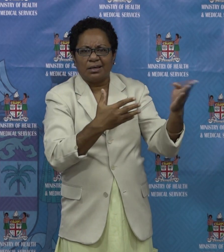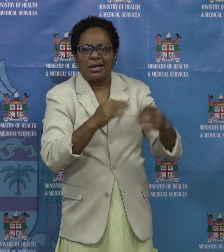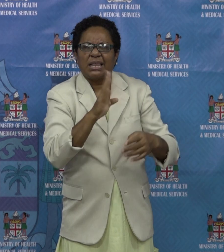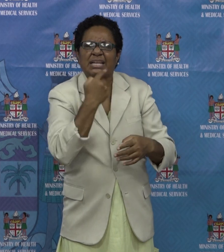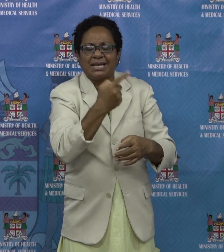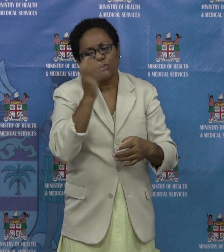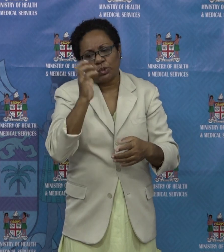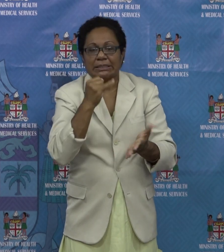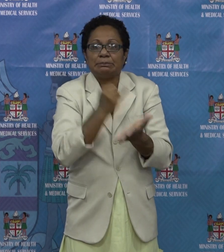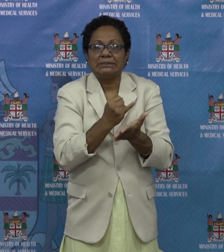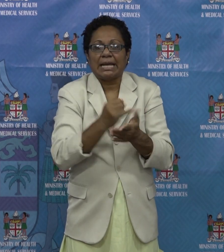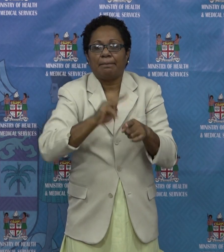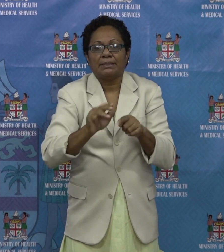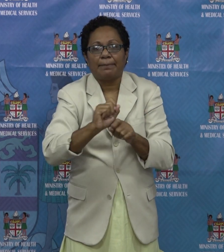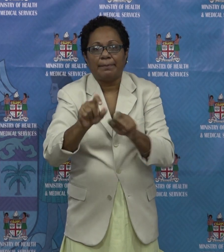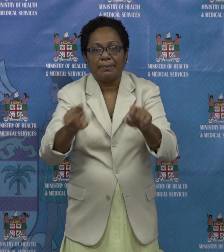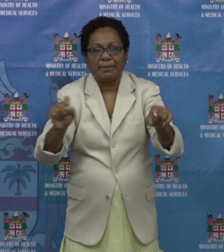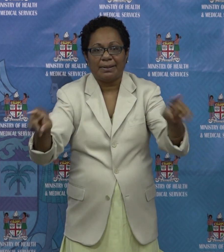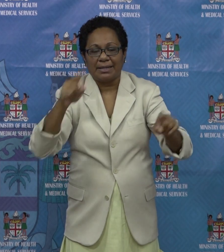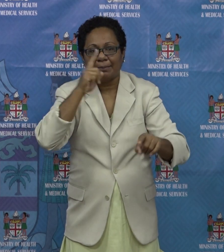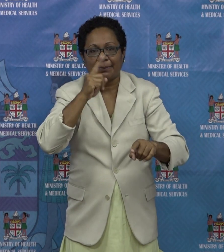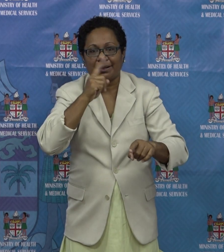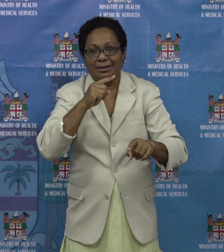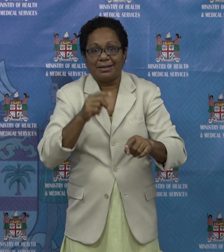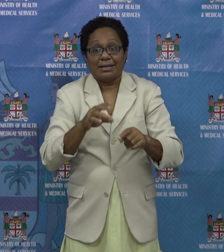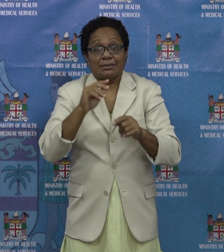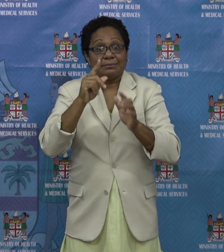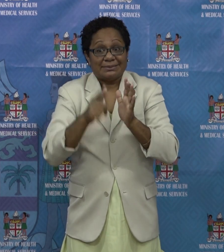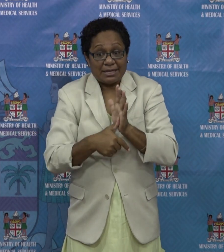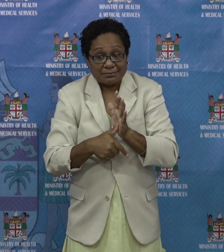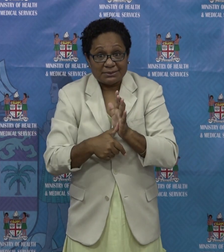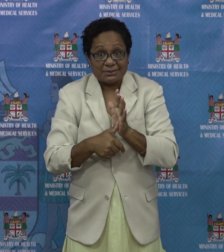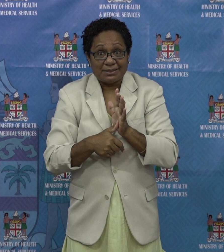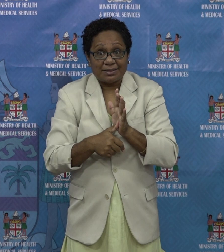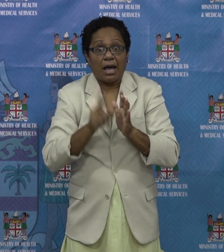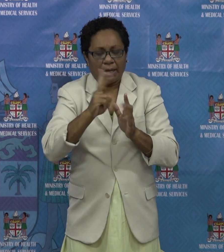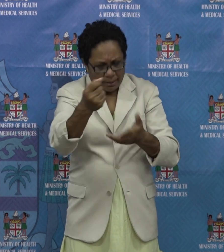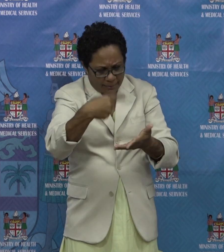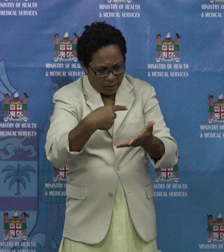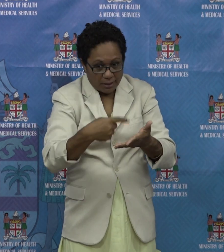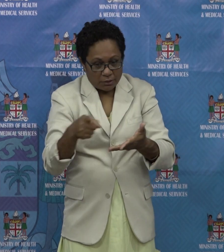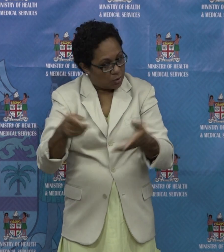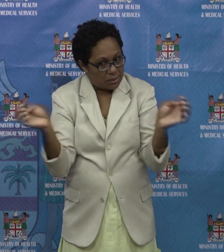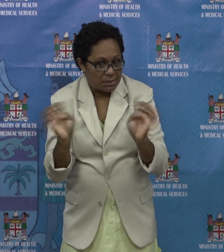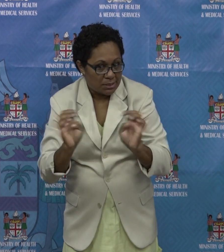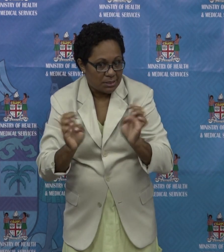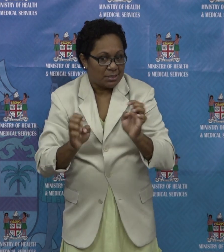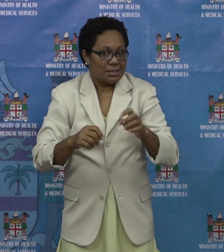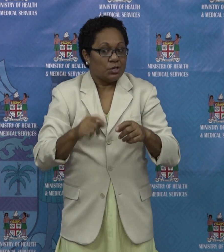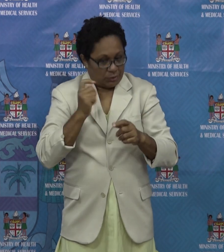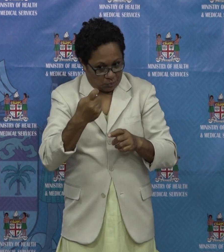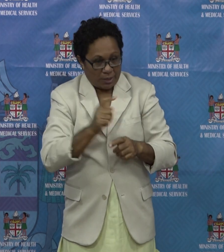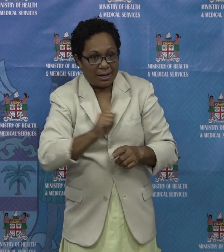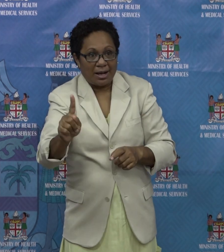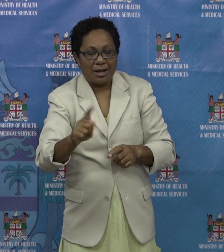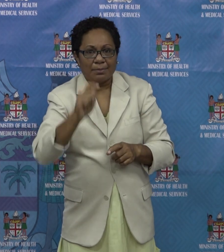that's a mistake. And then sometimes 1 hour later, no, you're in trouble, wait for us, we have to come and swab you. Can you tell